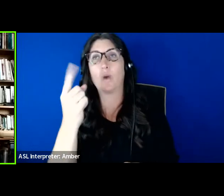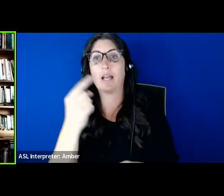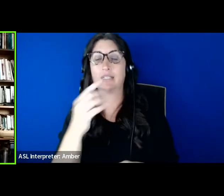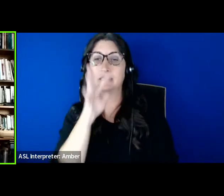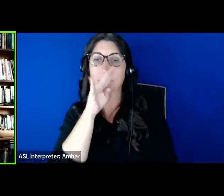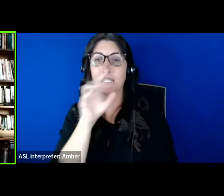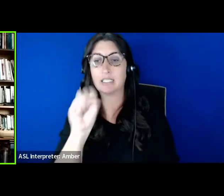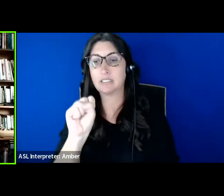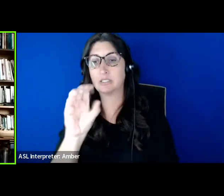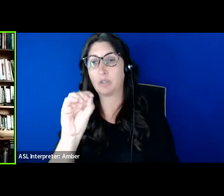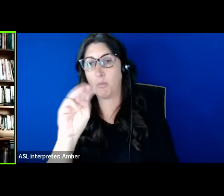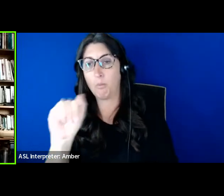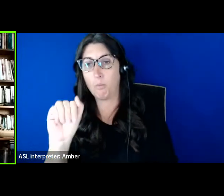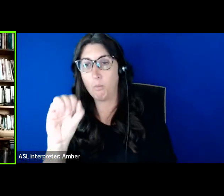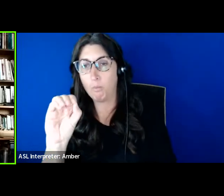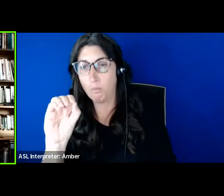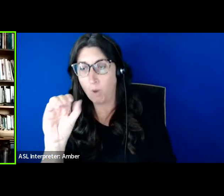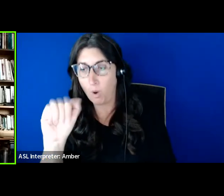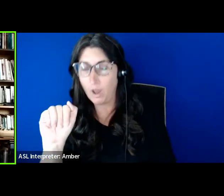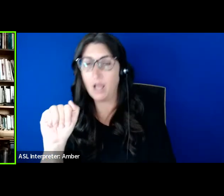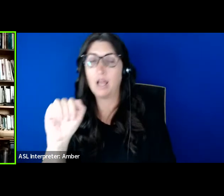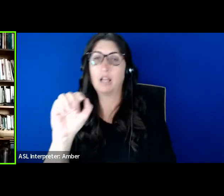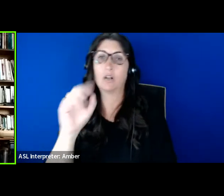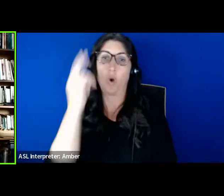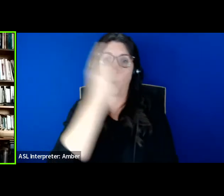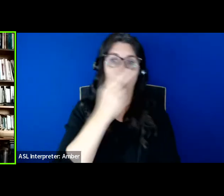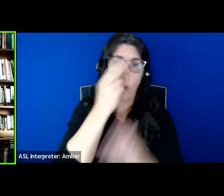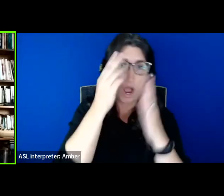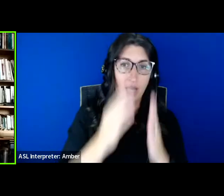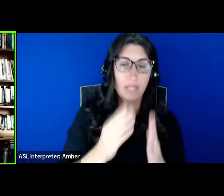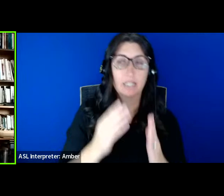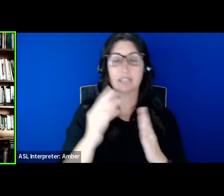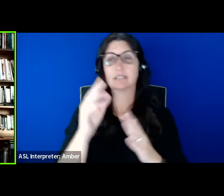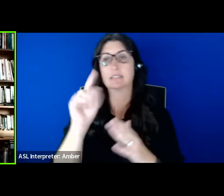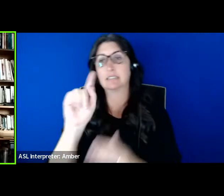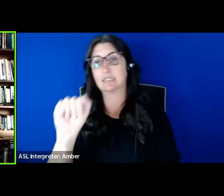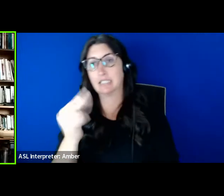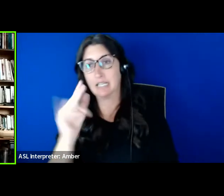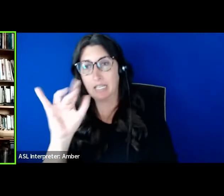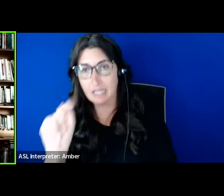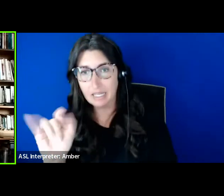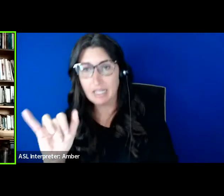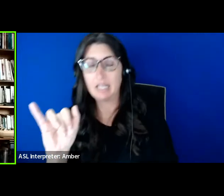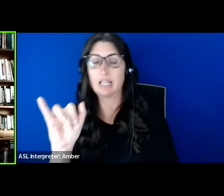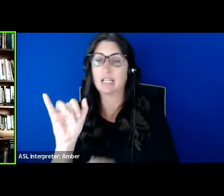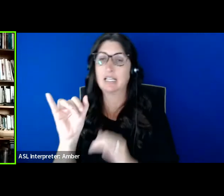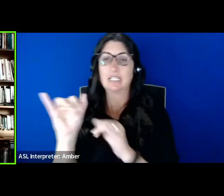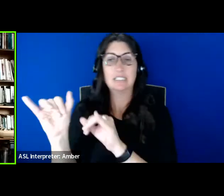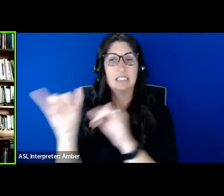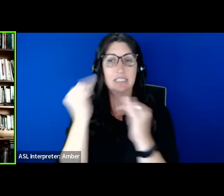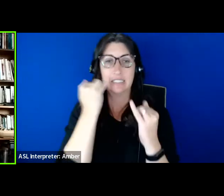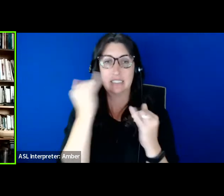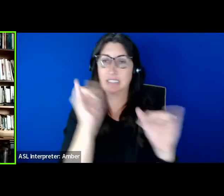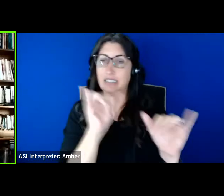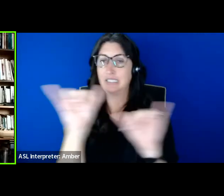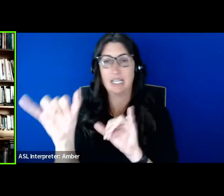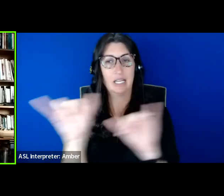or Hawaiian or Tahitian, these are all language tree, and we have very, very similar